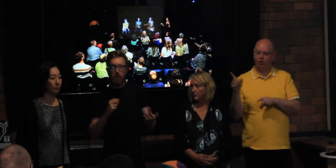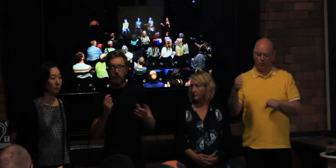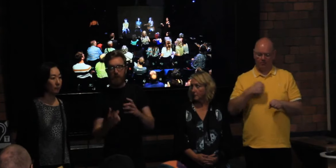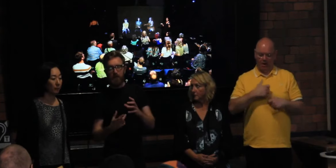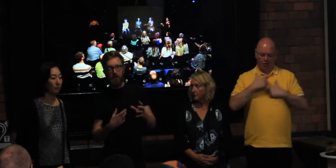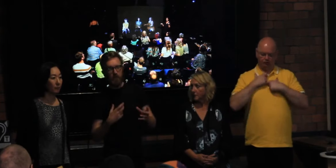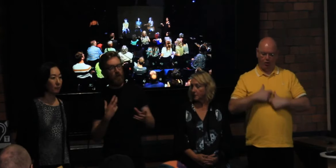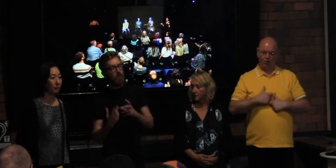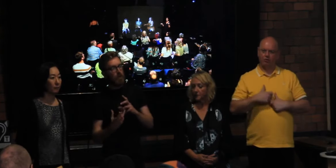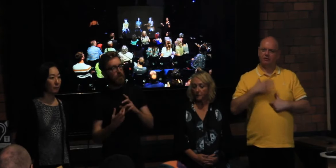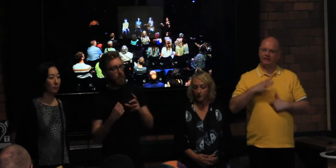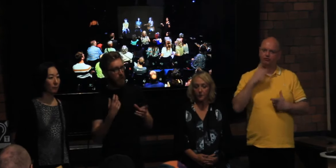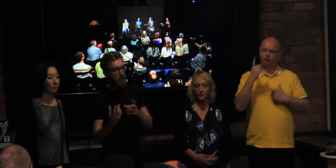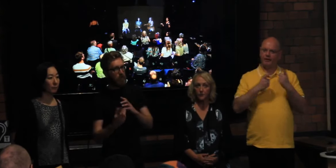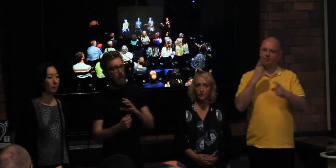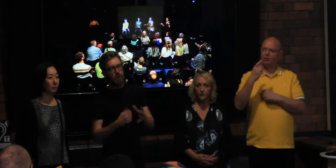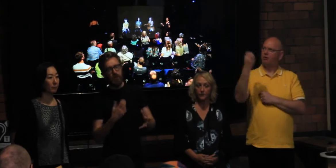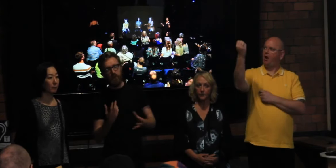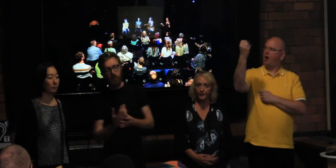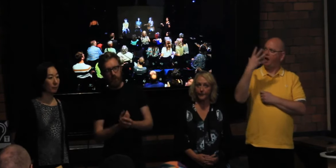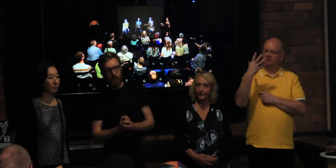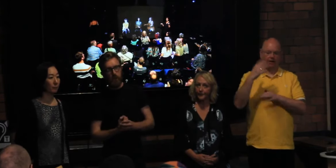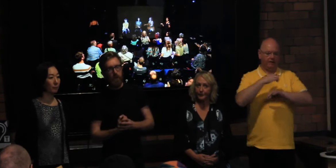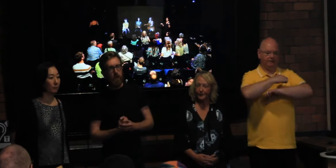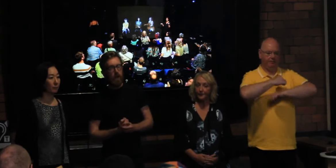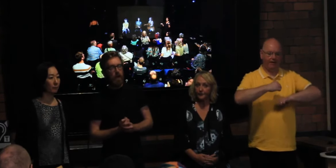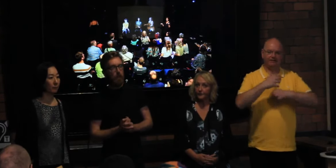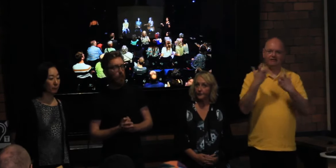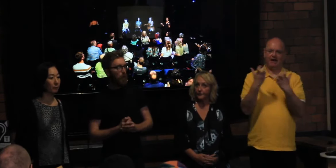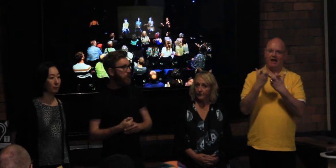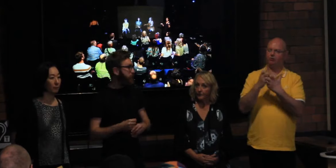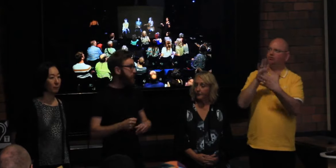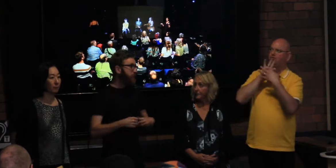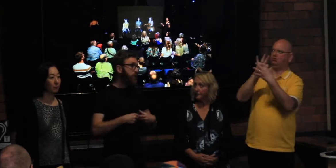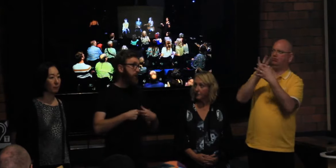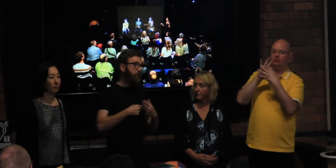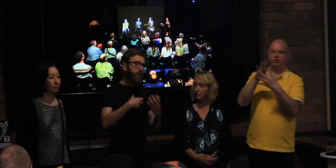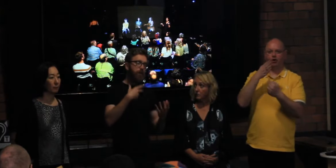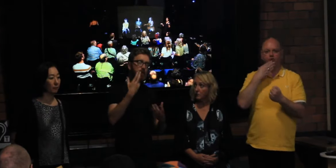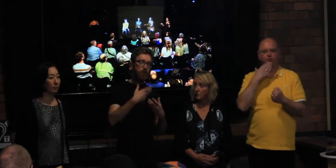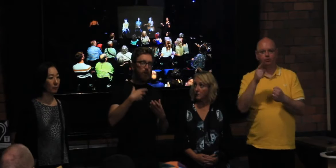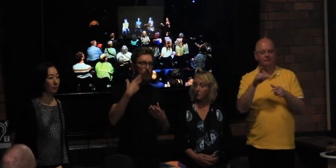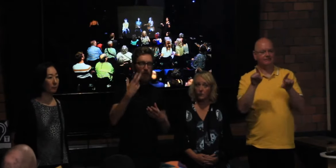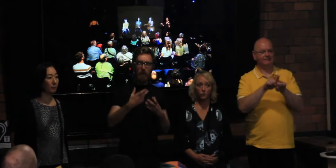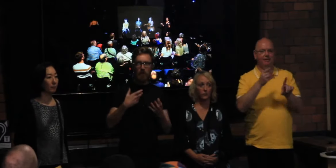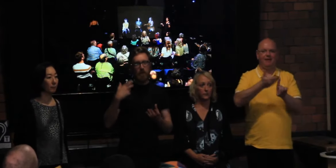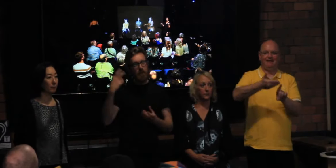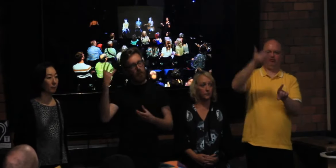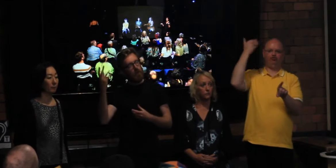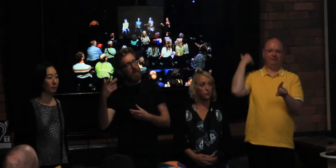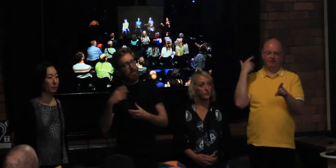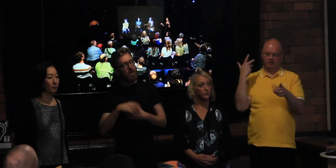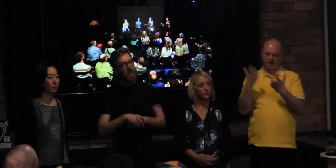we can use light as a conversation with space, as a conversation with history, what moments were going to be kind of bathed in a sort of